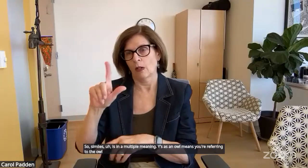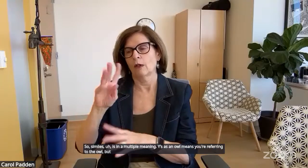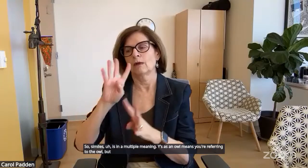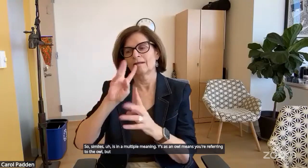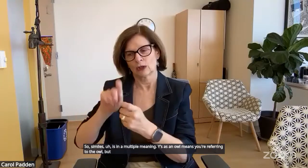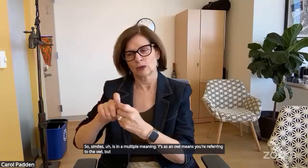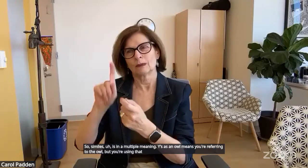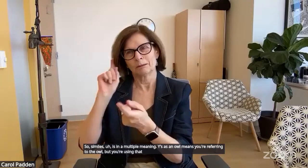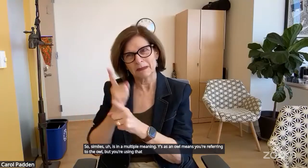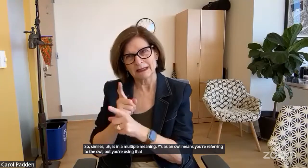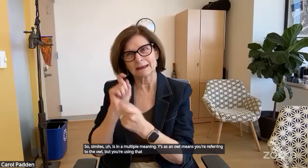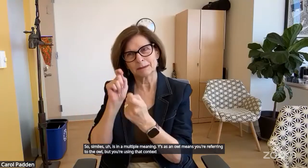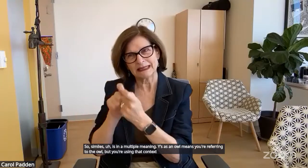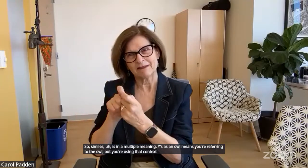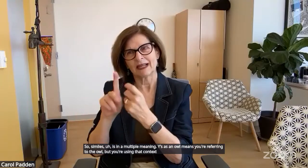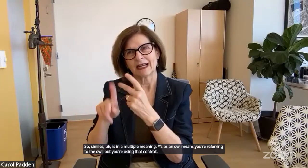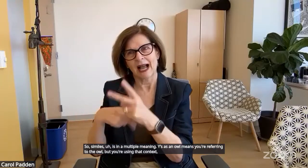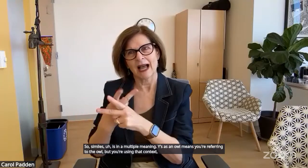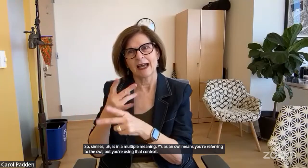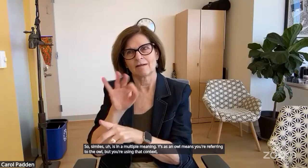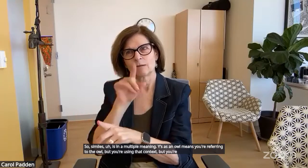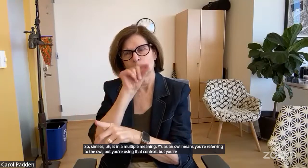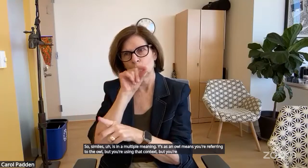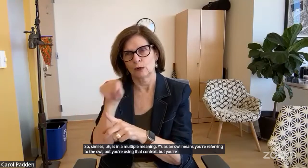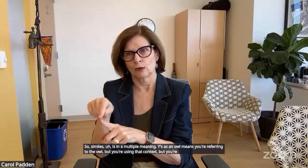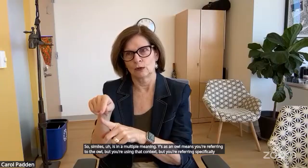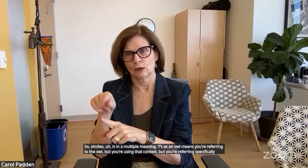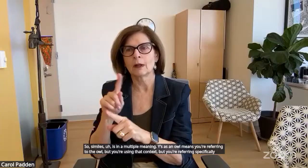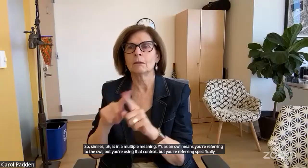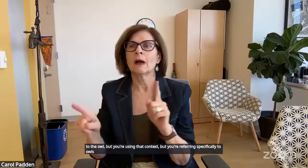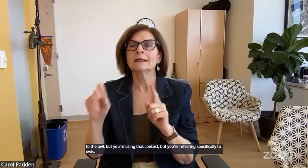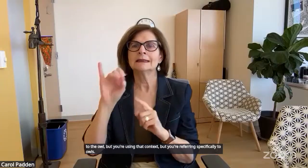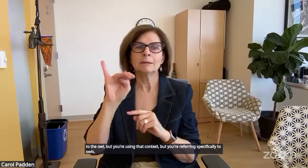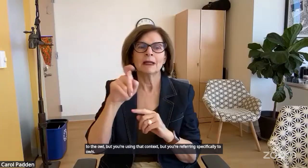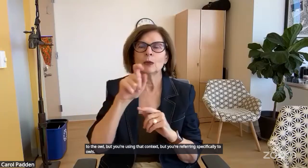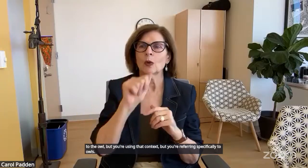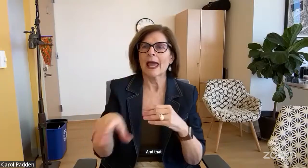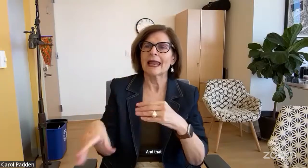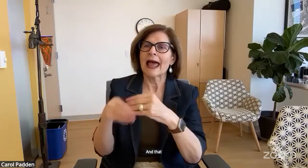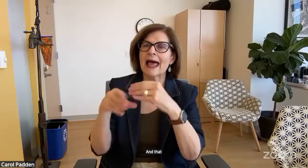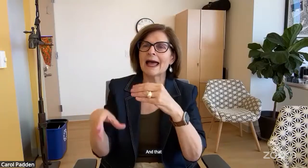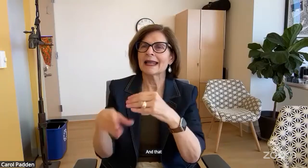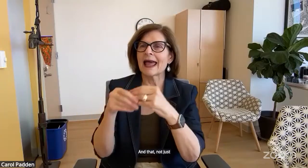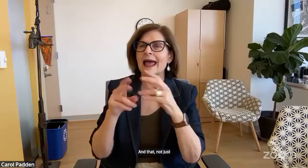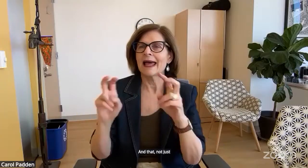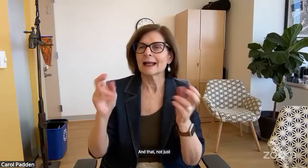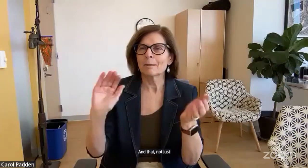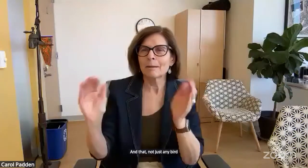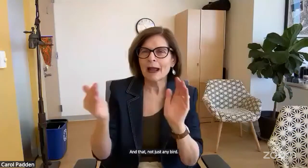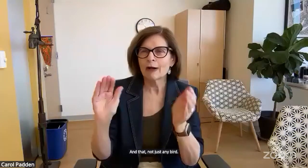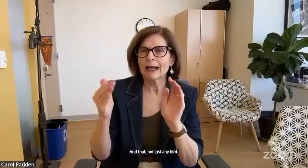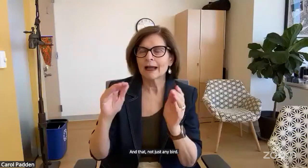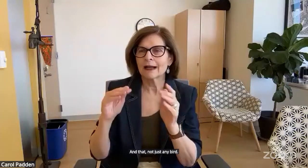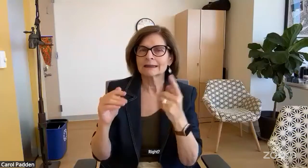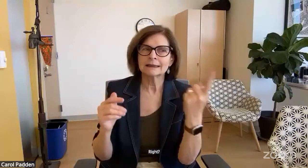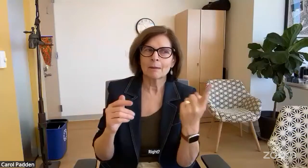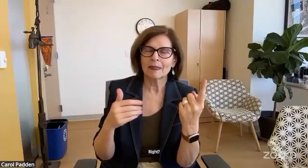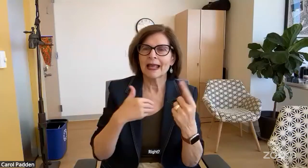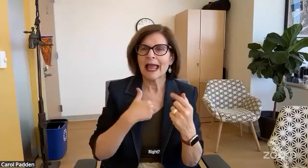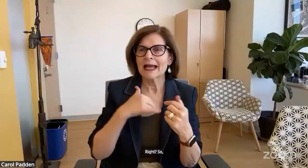using that context, but you're referring specifically to owls and that not just any bird, right? So simile gives you a sense